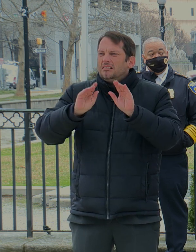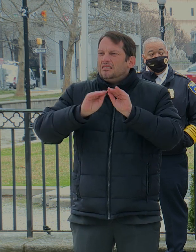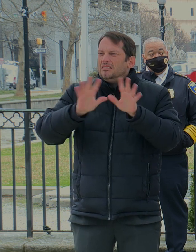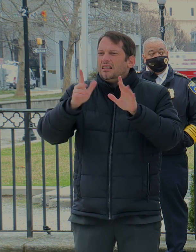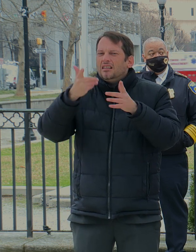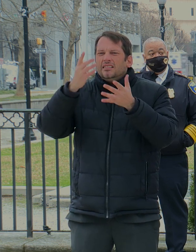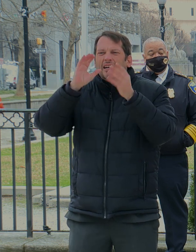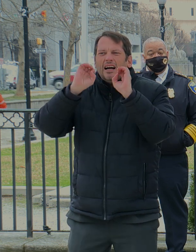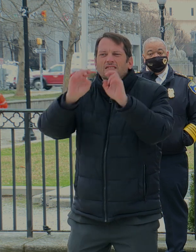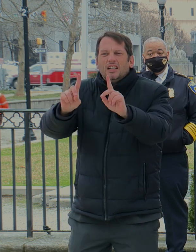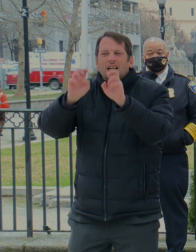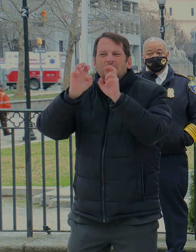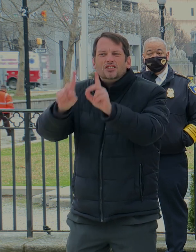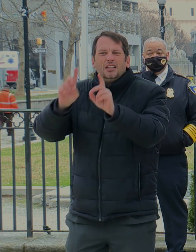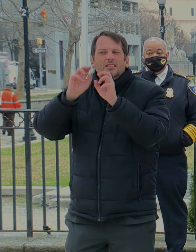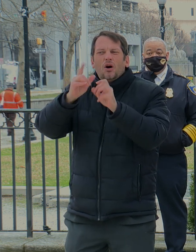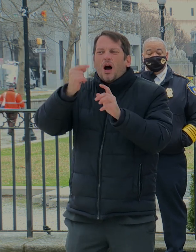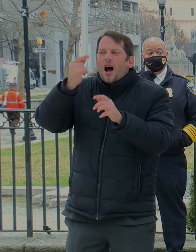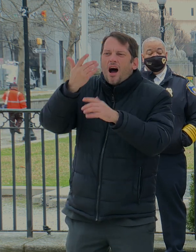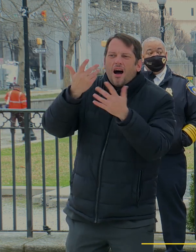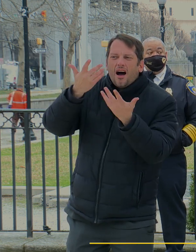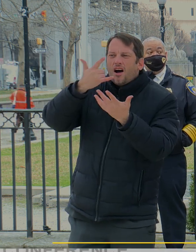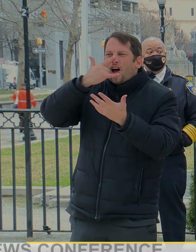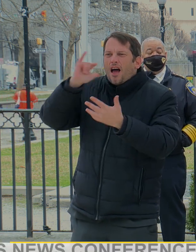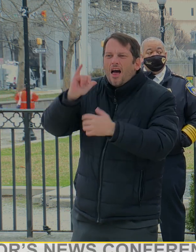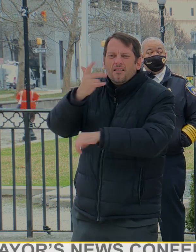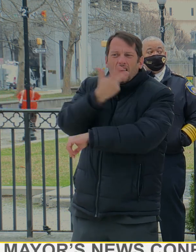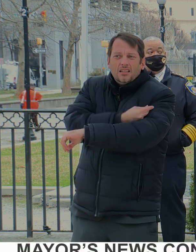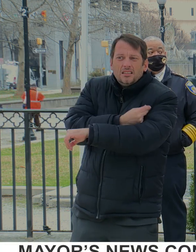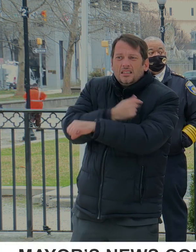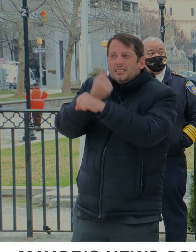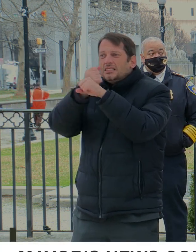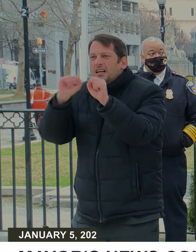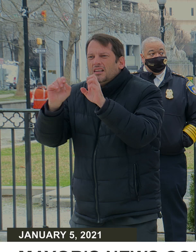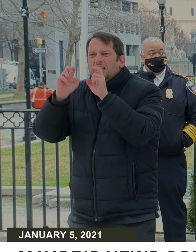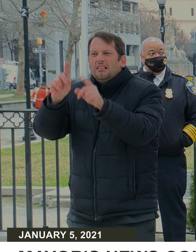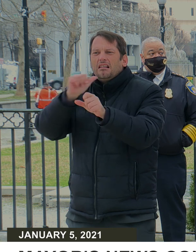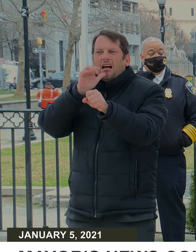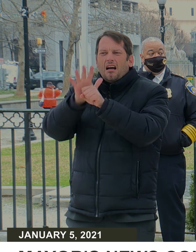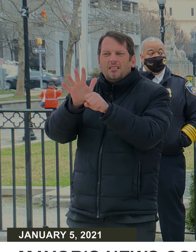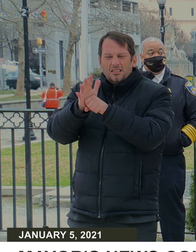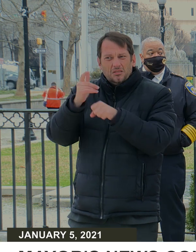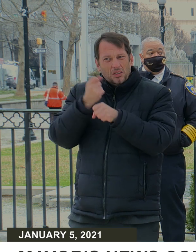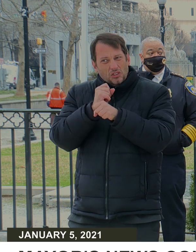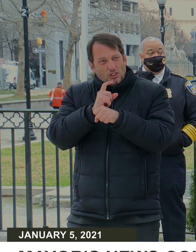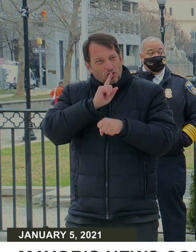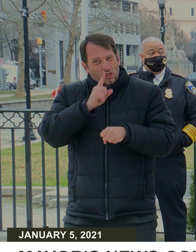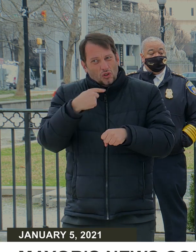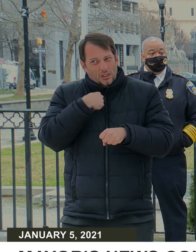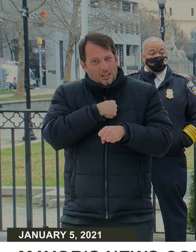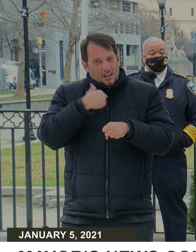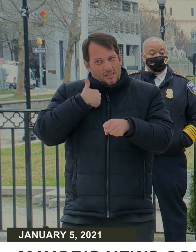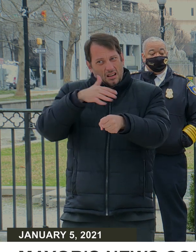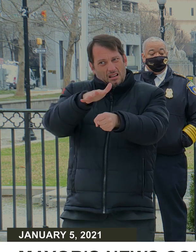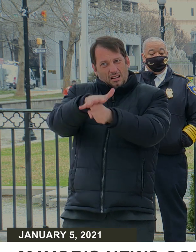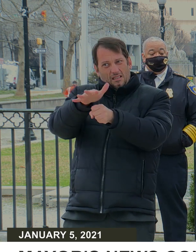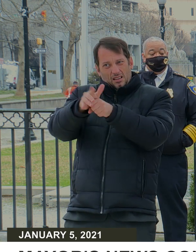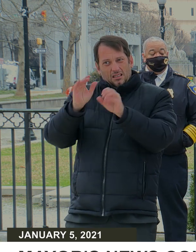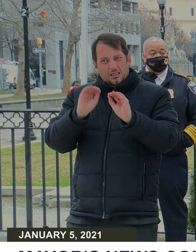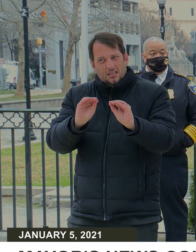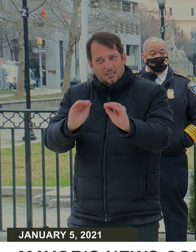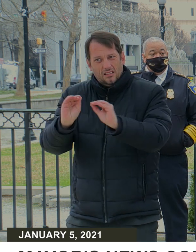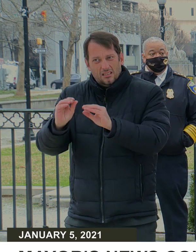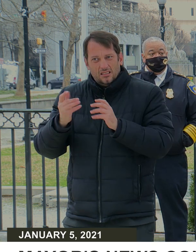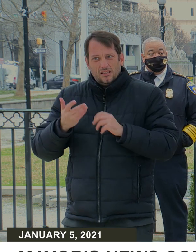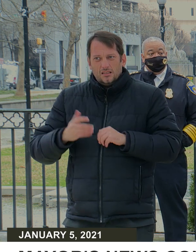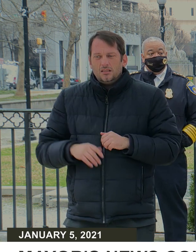What is the city doing to make sure there are enough people trained to get these doses to the people that need them? So we're really fortunate to work with Maryland Responds.